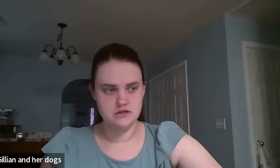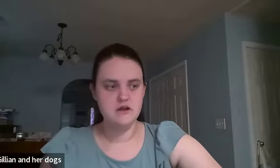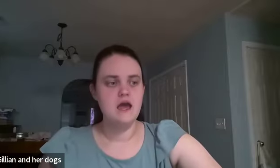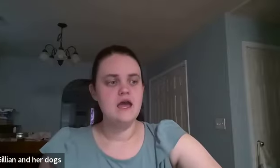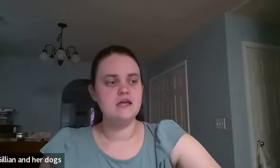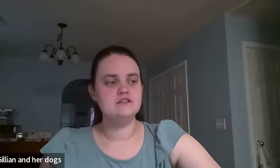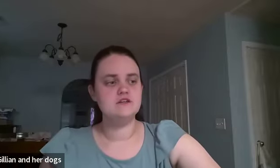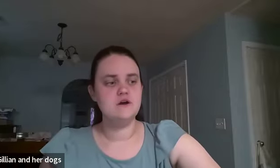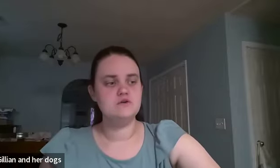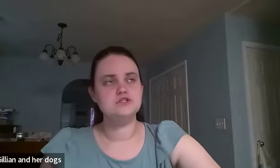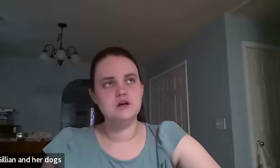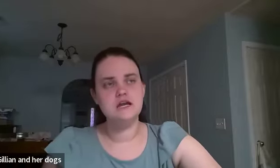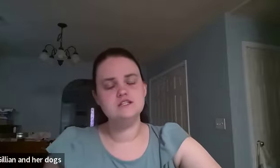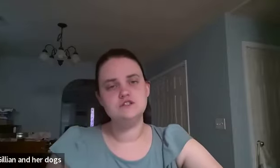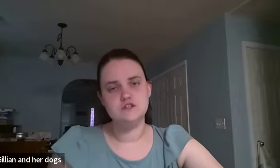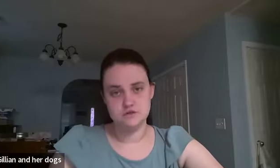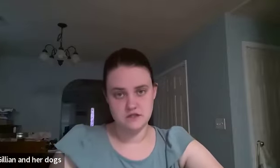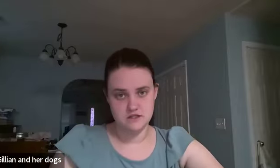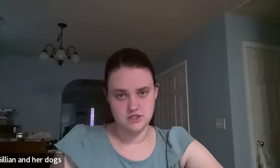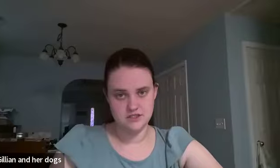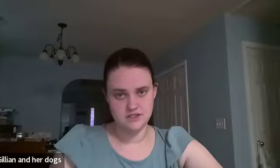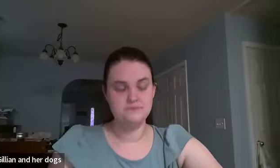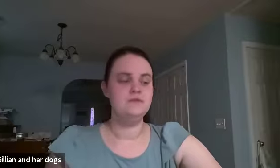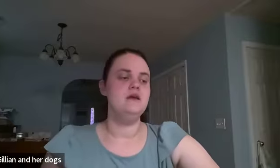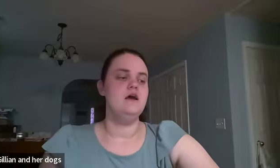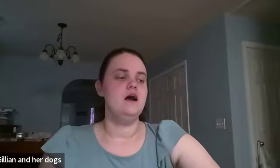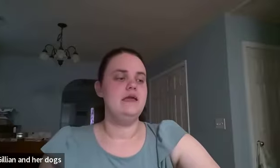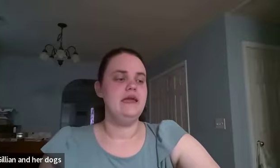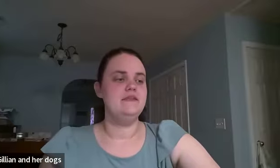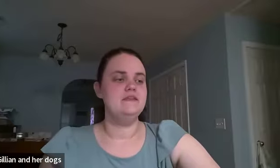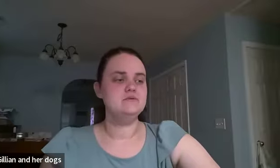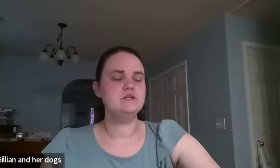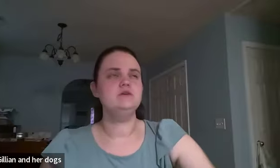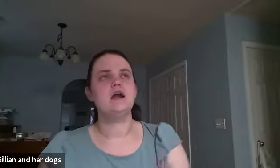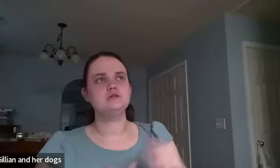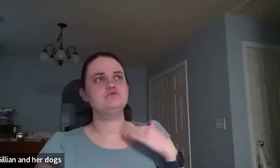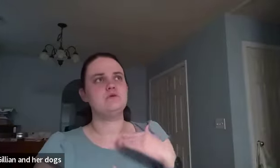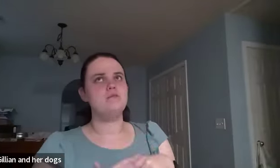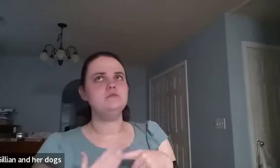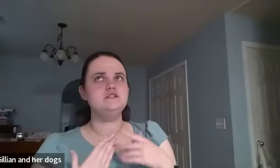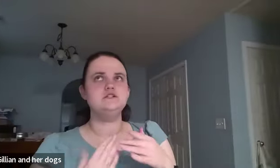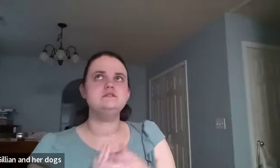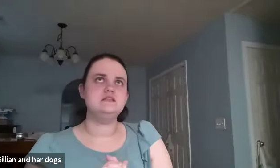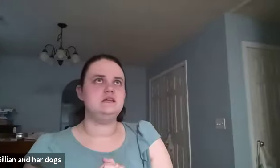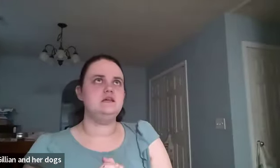shark. And so shark has two signs you can do. And this one you actually probably do